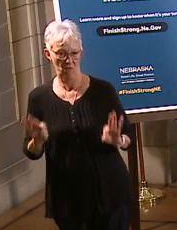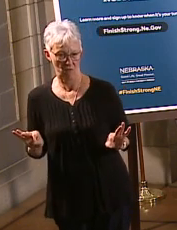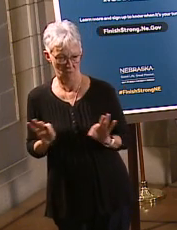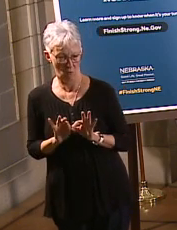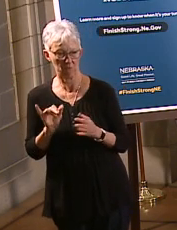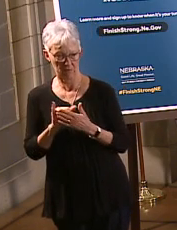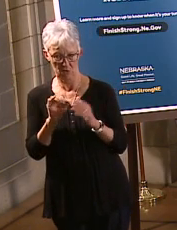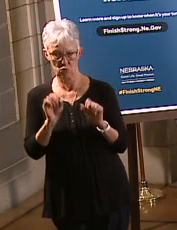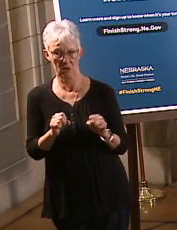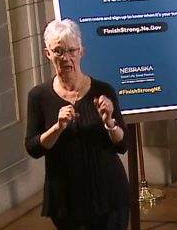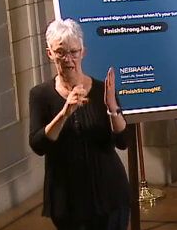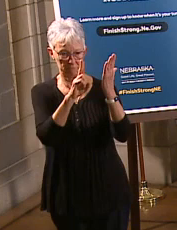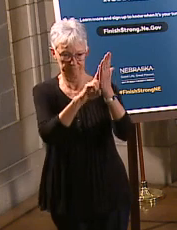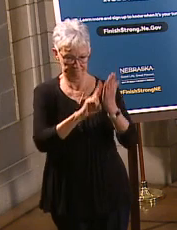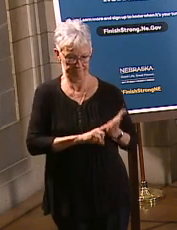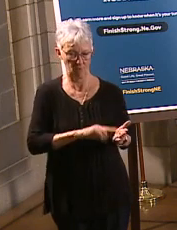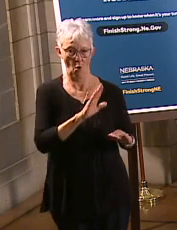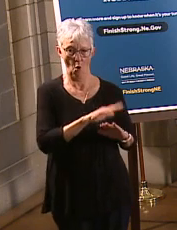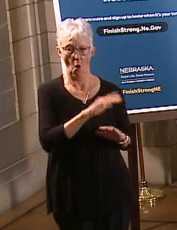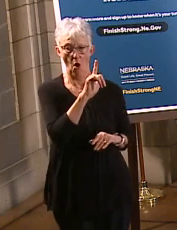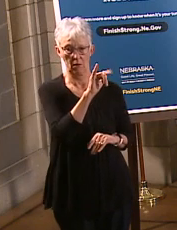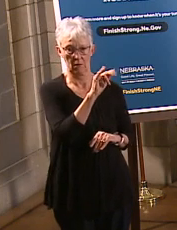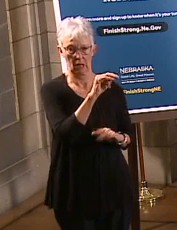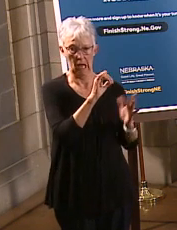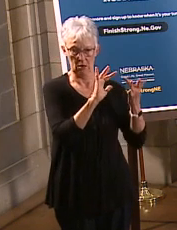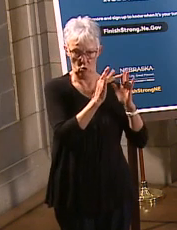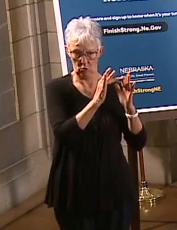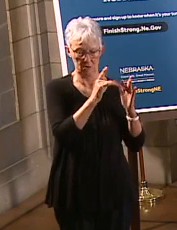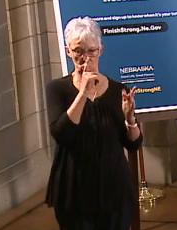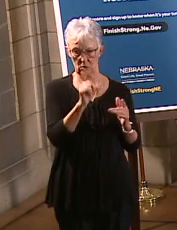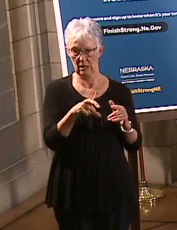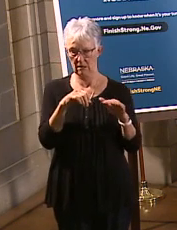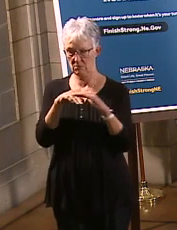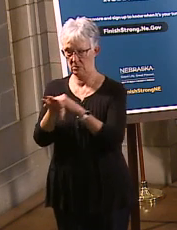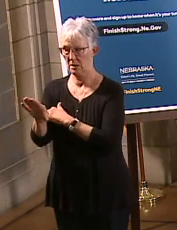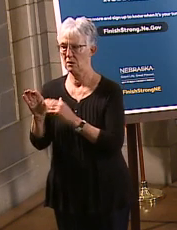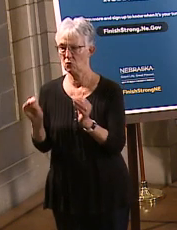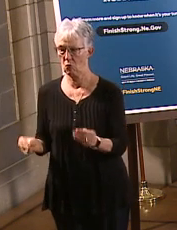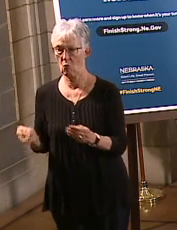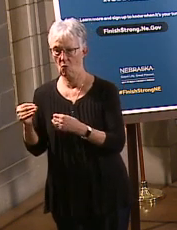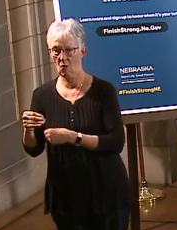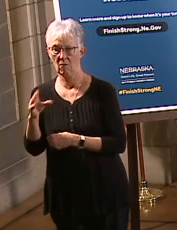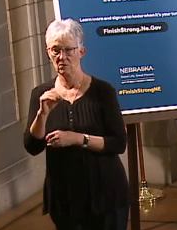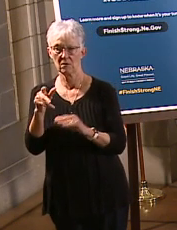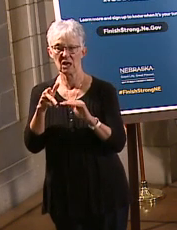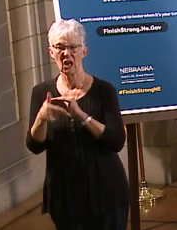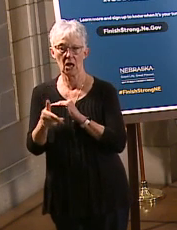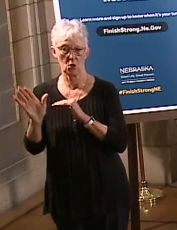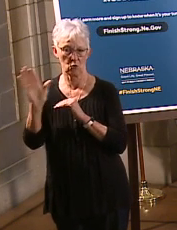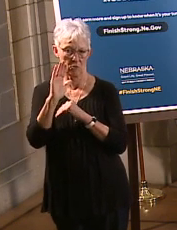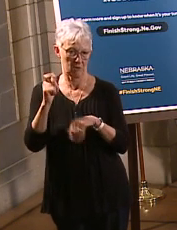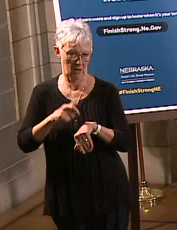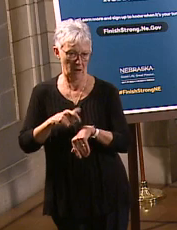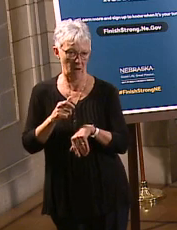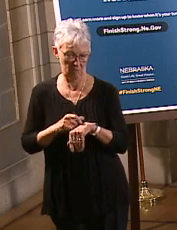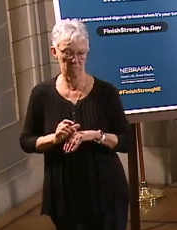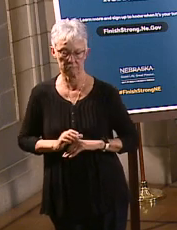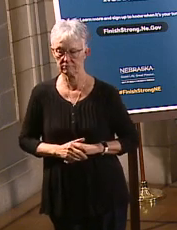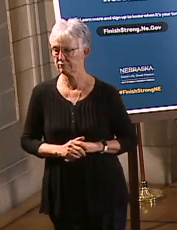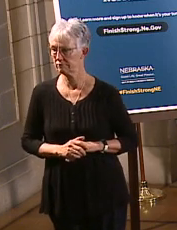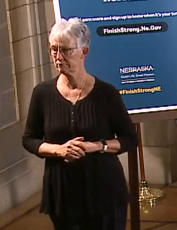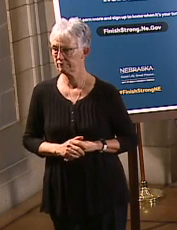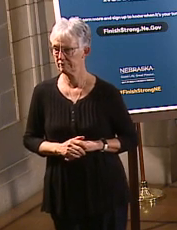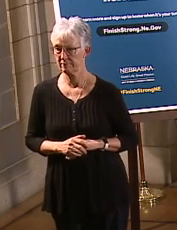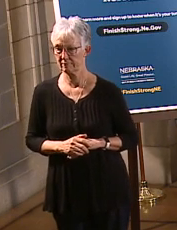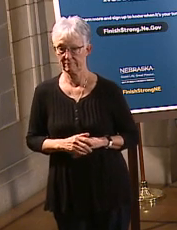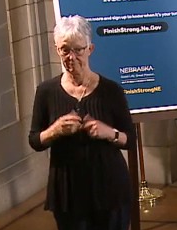better technology to make it a more efficient process, and again, reduce the amount of time it takes for us to be able to serve our customers. So Rhonda, rather than